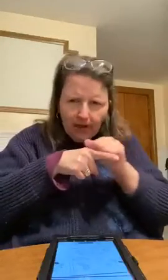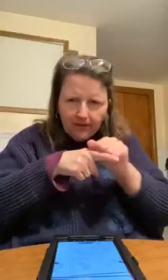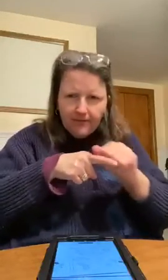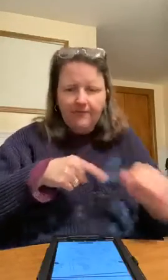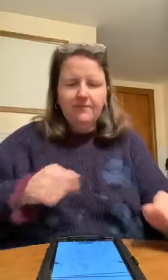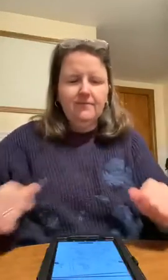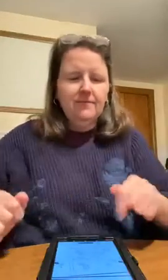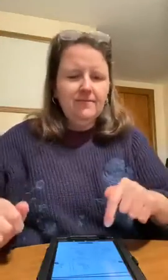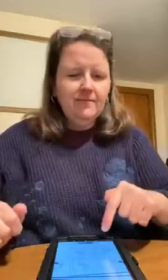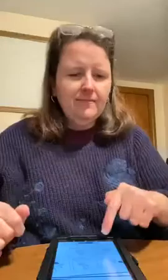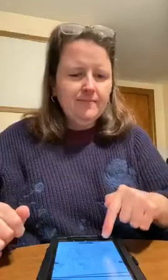practice.